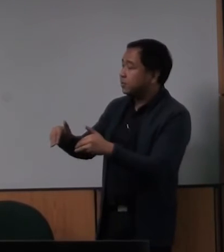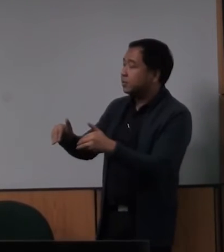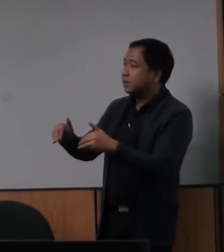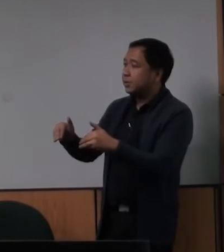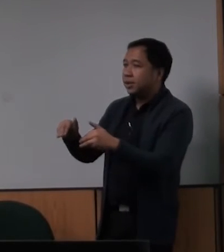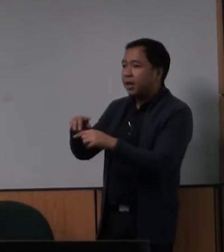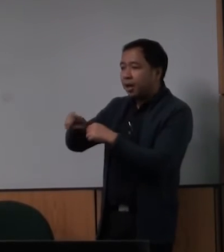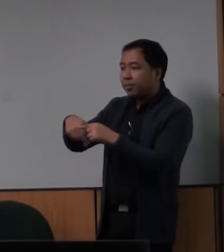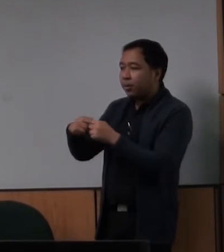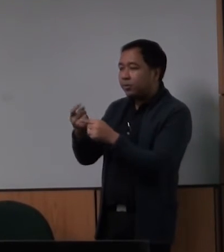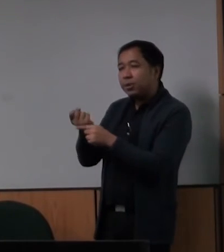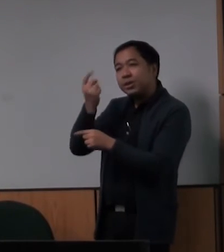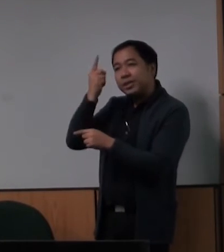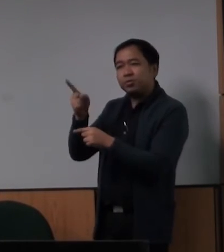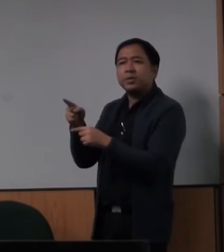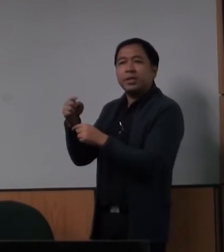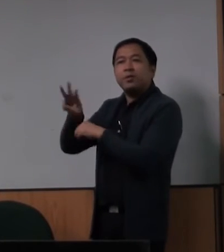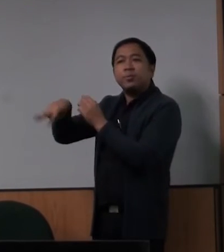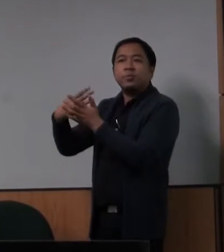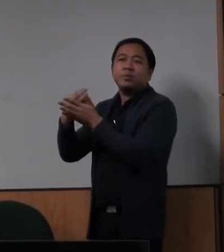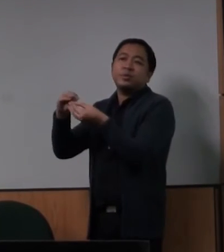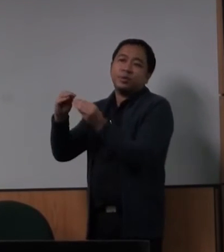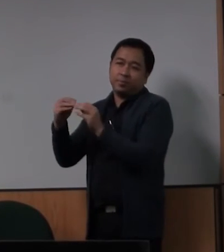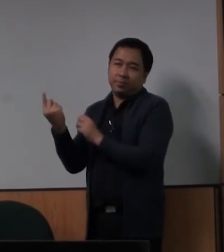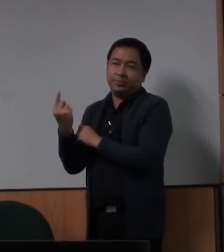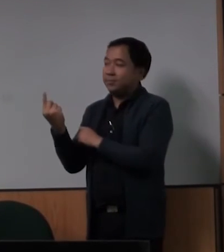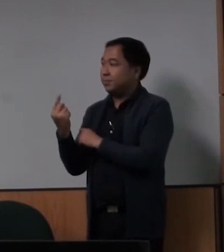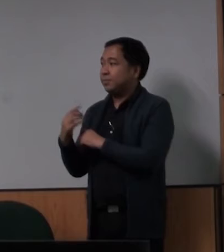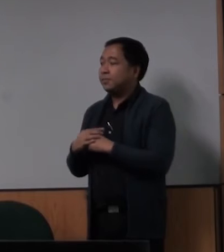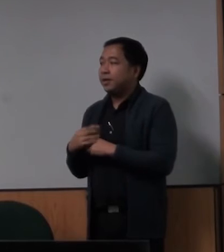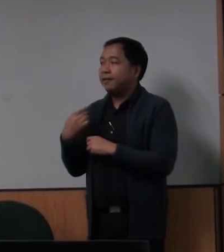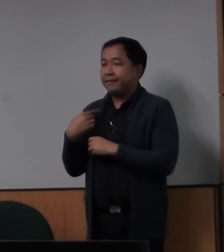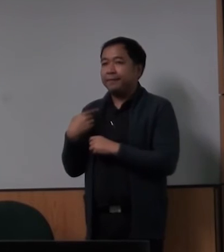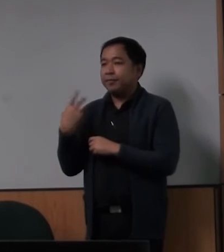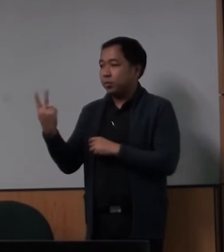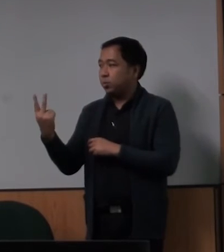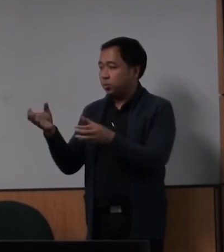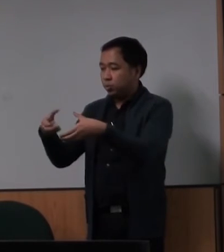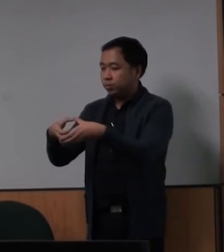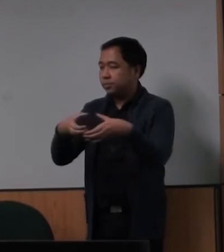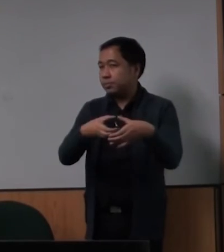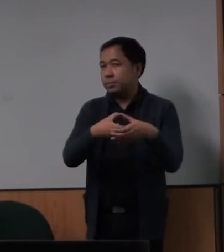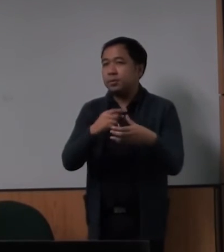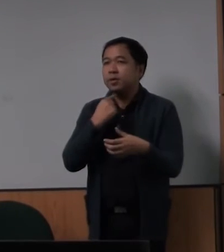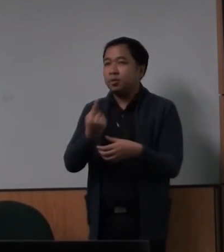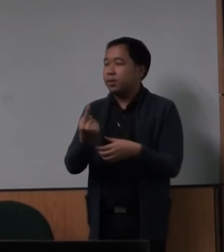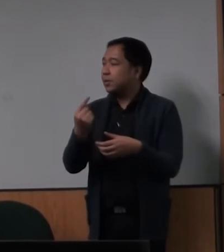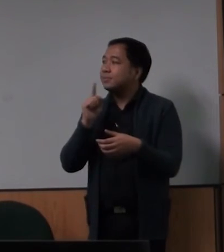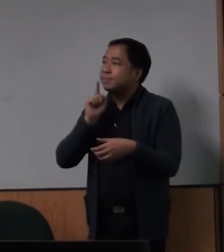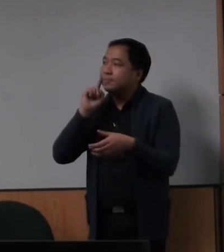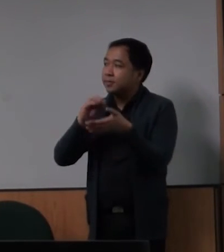the comprehension of full numbers with 2 groups of grade 1 deaf